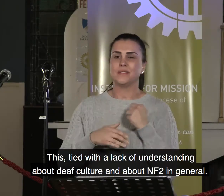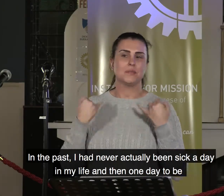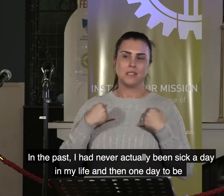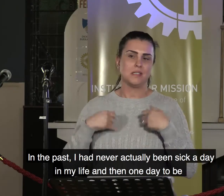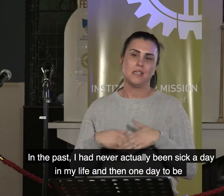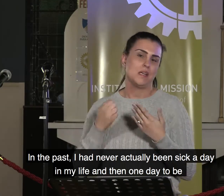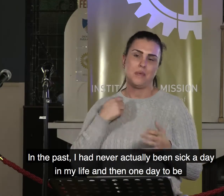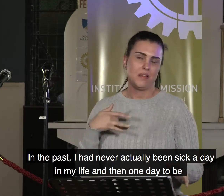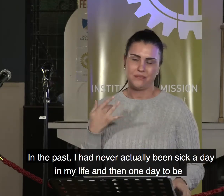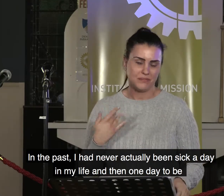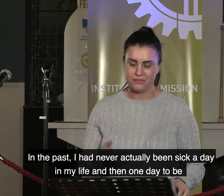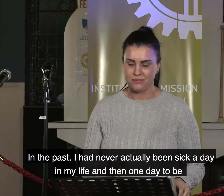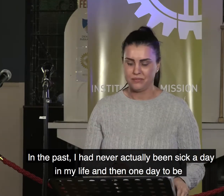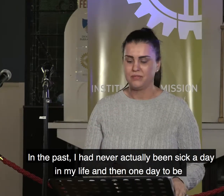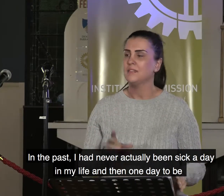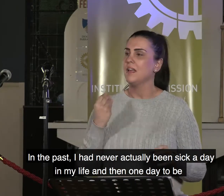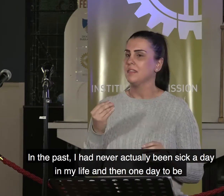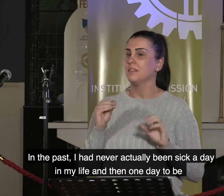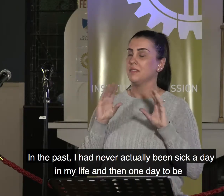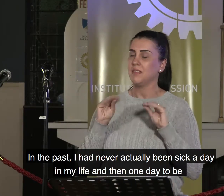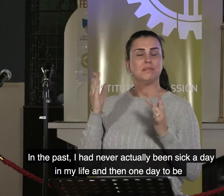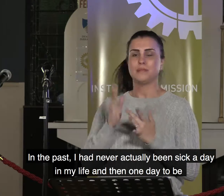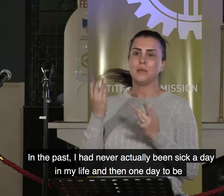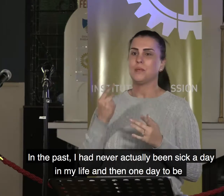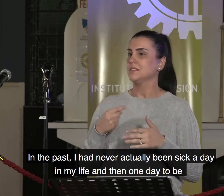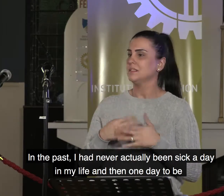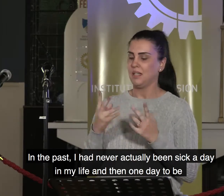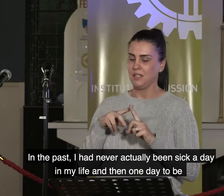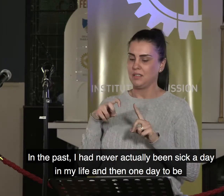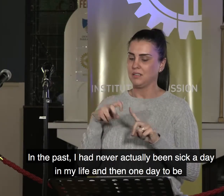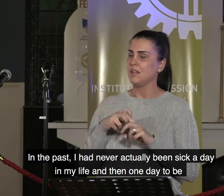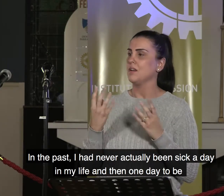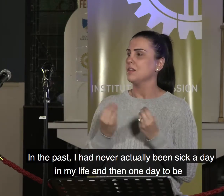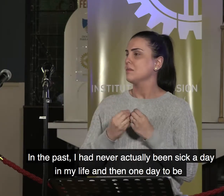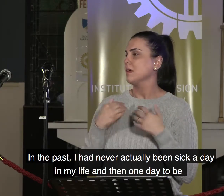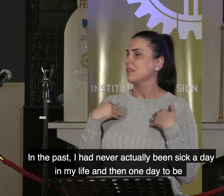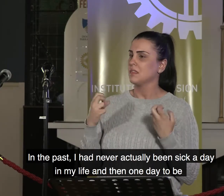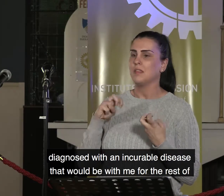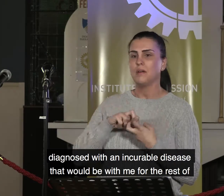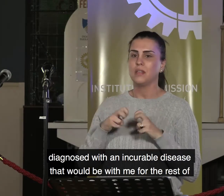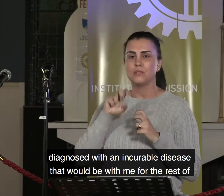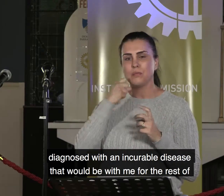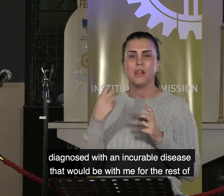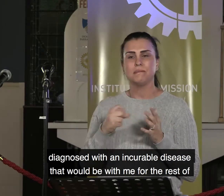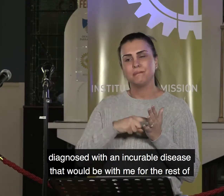In the past, I'd never actually been sick a day in my life. And then one day, to be diagnosed with an